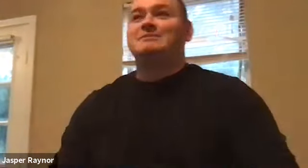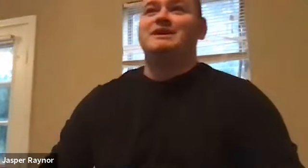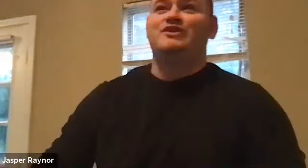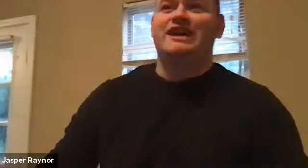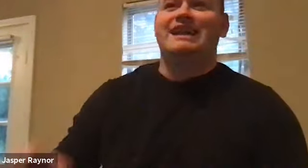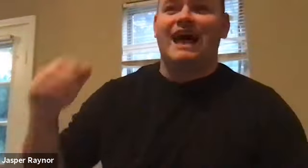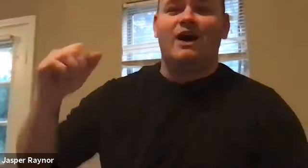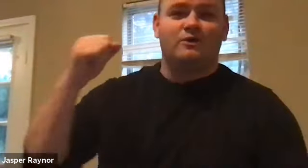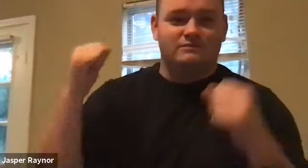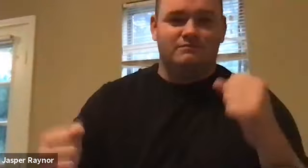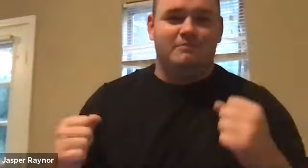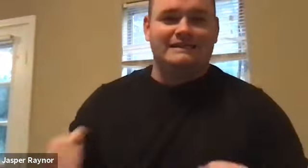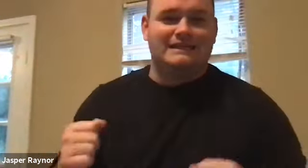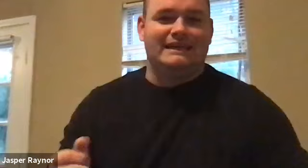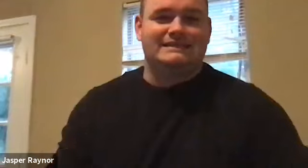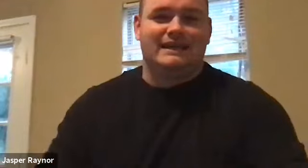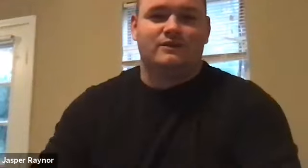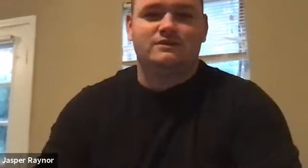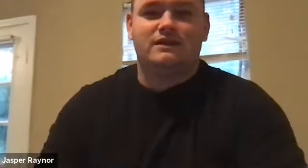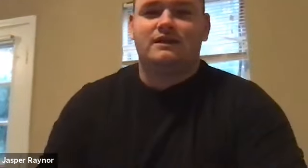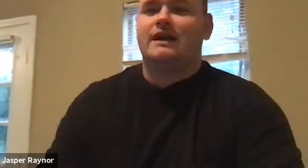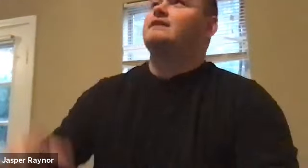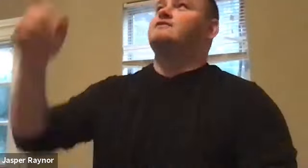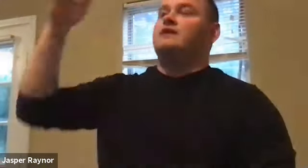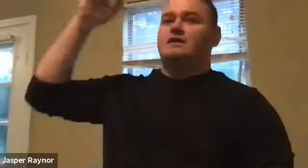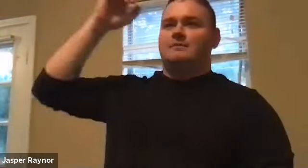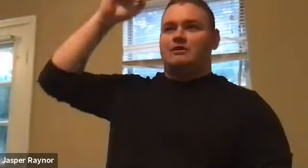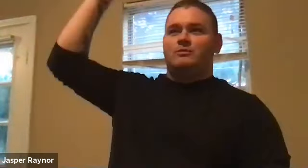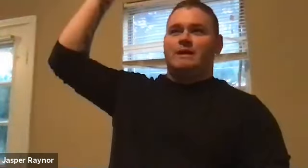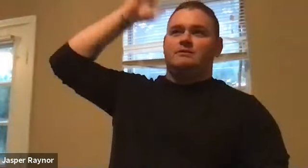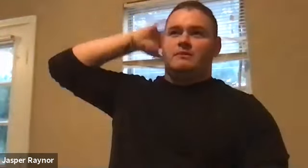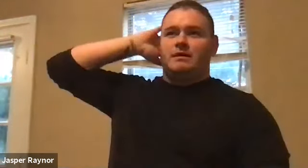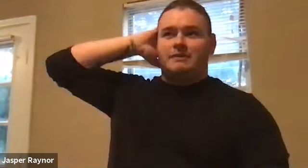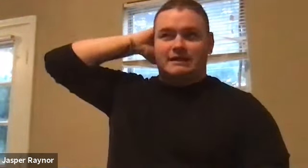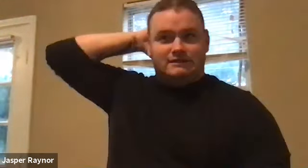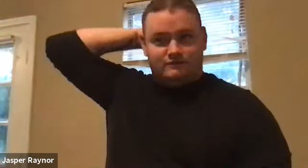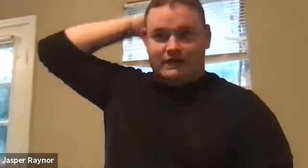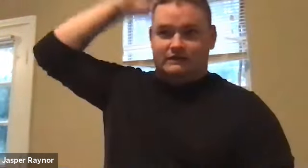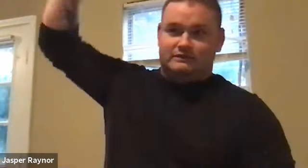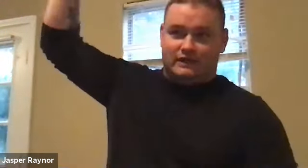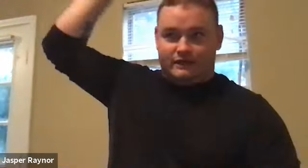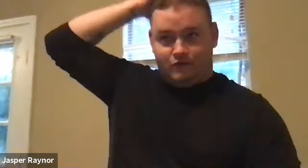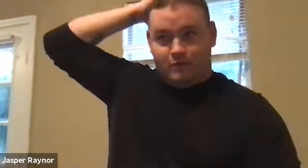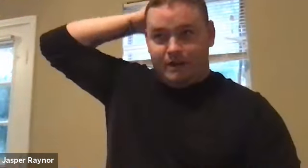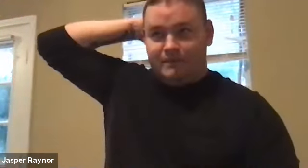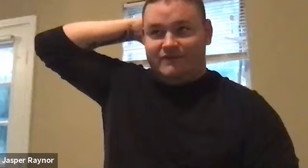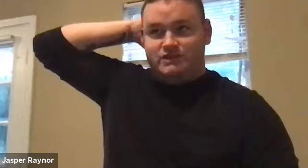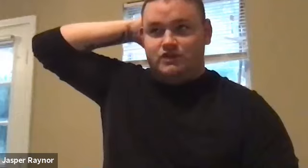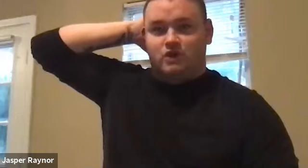be really loud, bass hitting sound. Like if my roommate above me, he's right directly in the room above me, if he started stomping